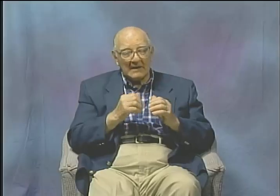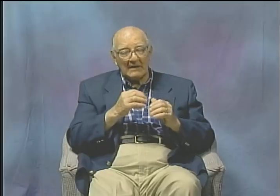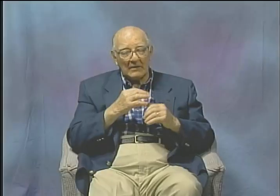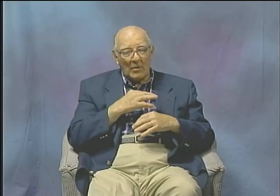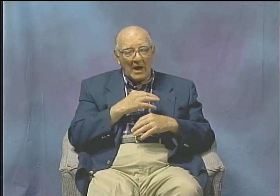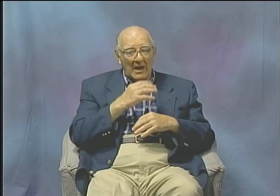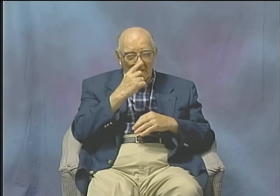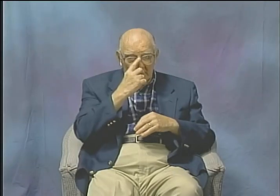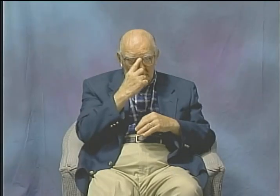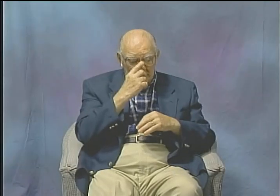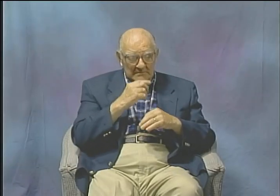Well,